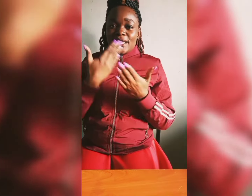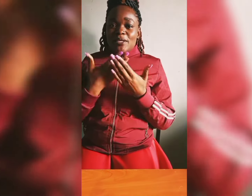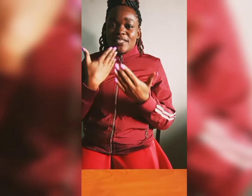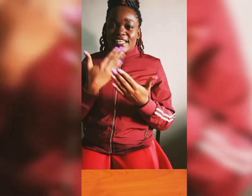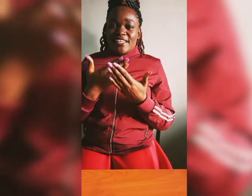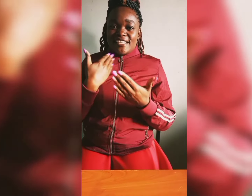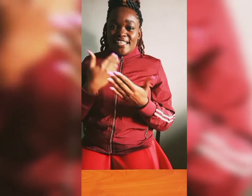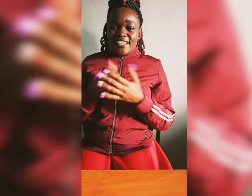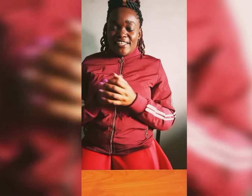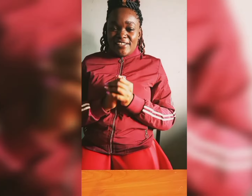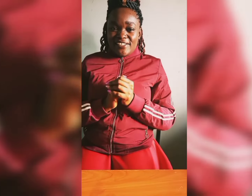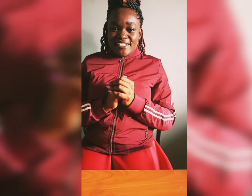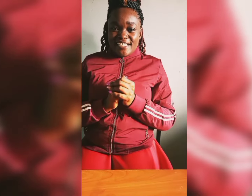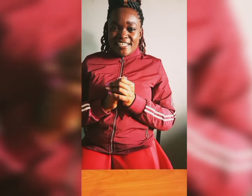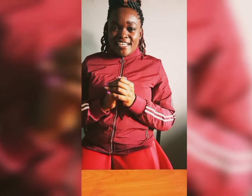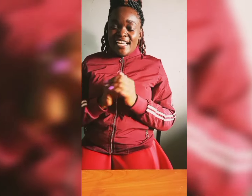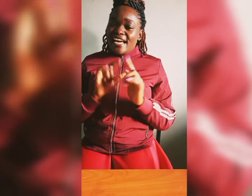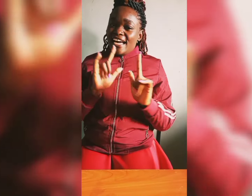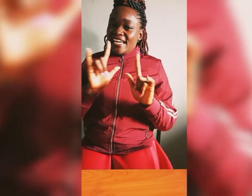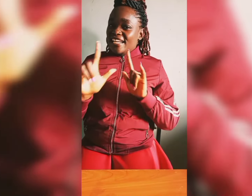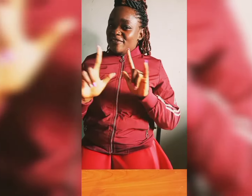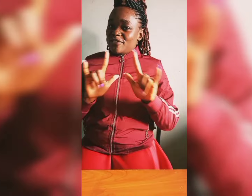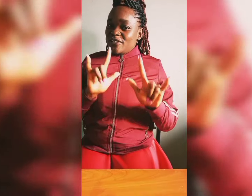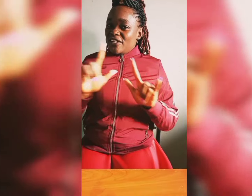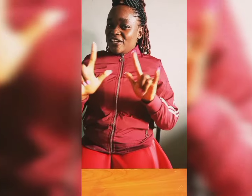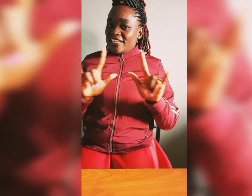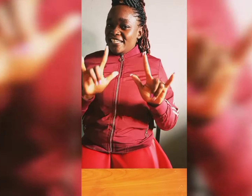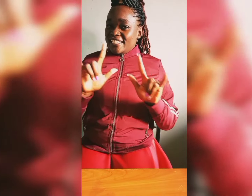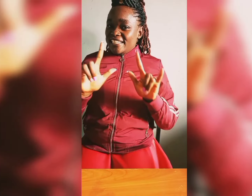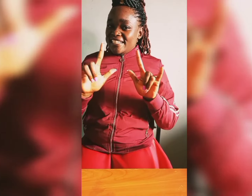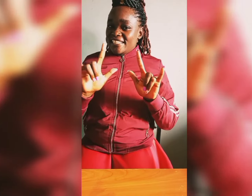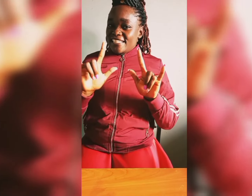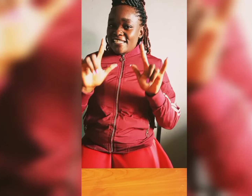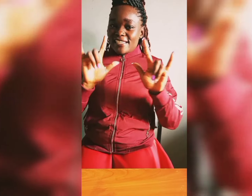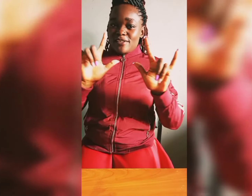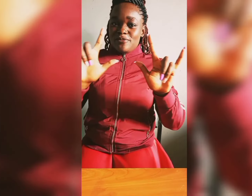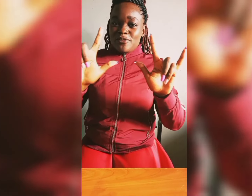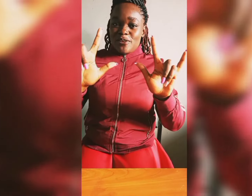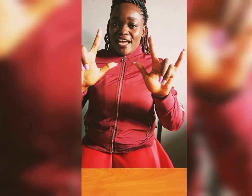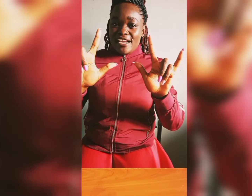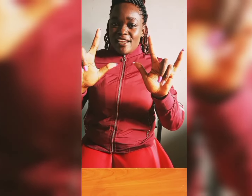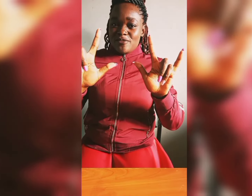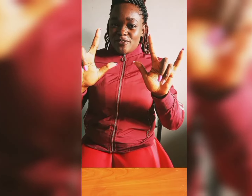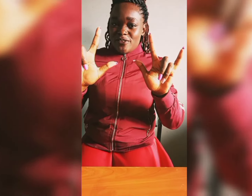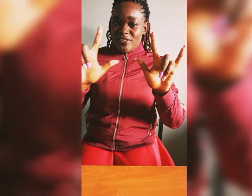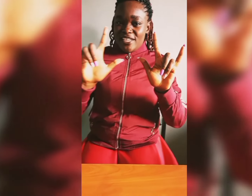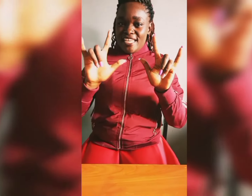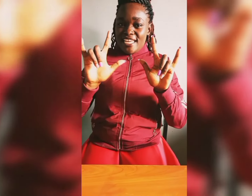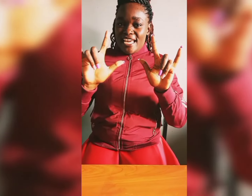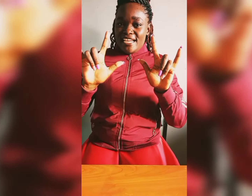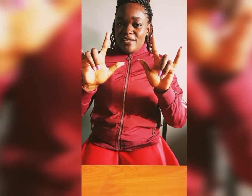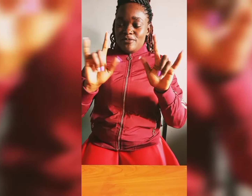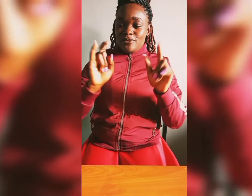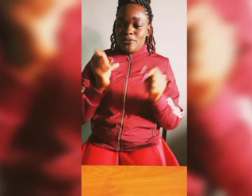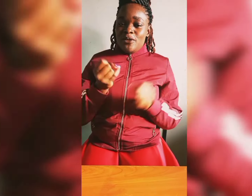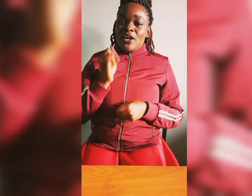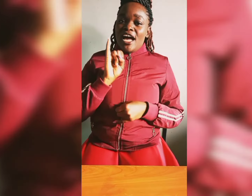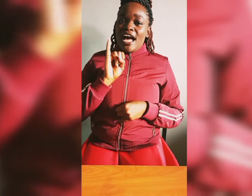Thank you. Thank you. Thank you. I love you all. This is a sign for I love you. I love you.